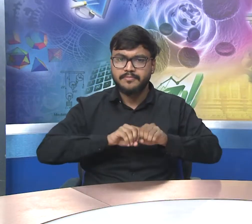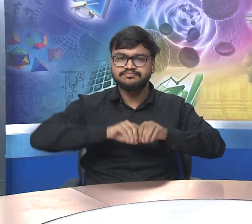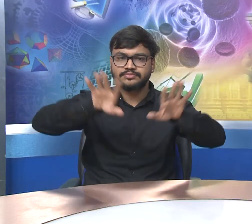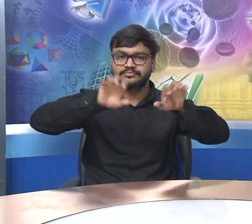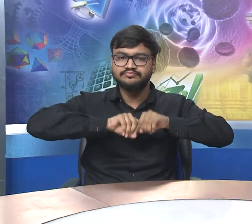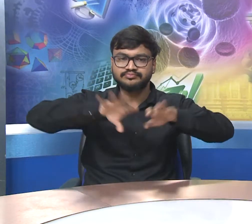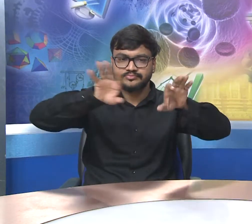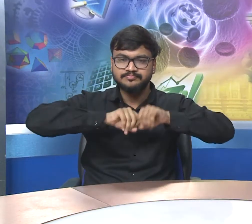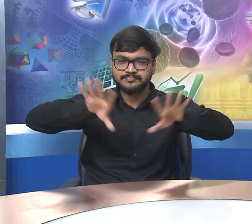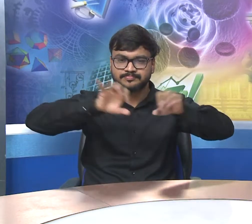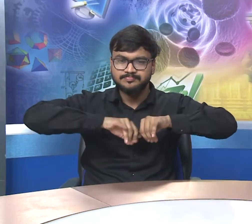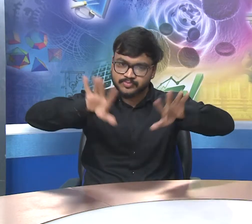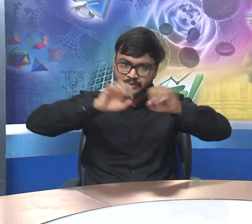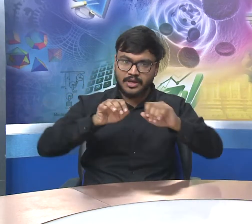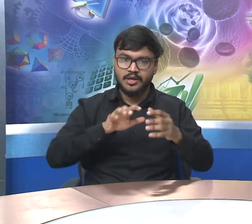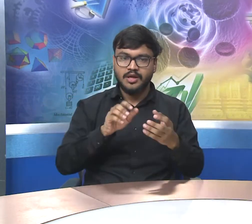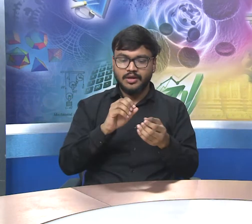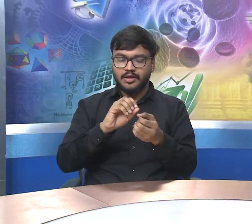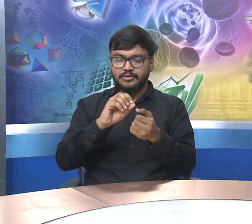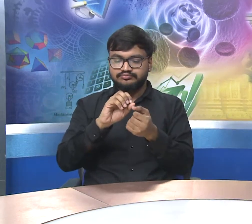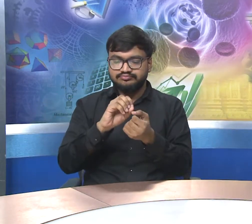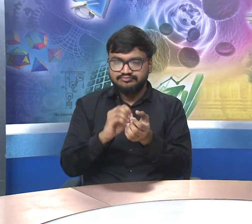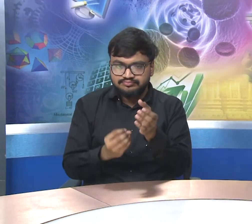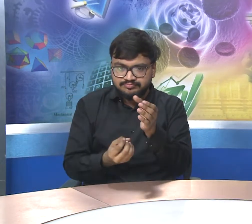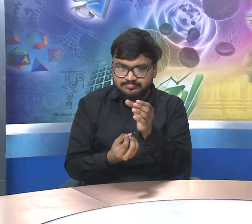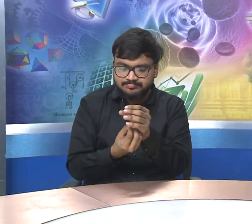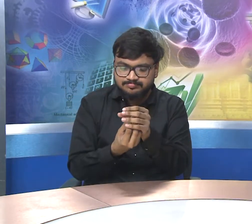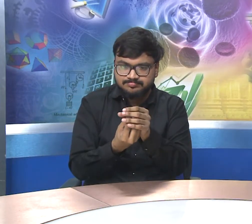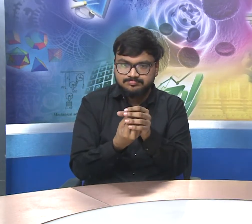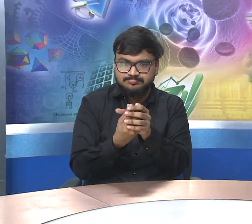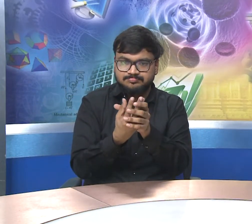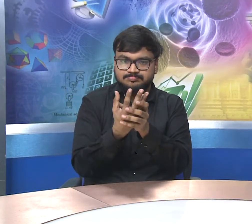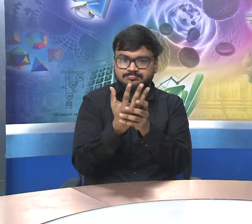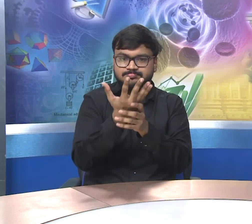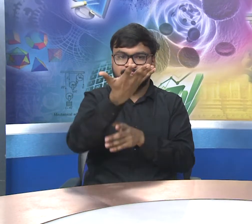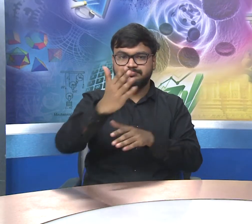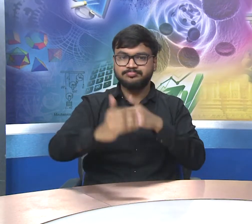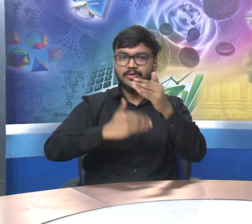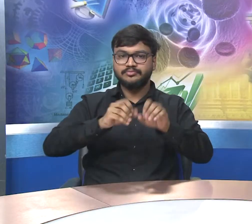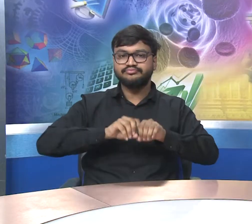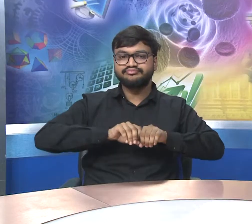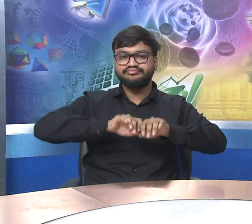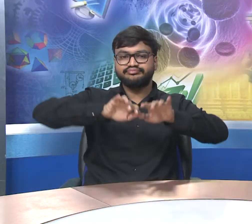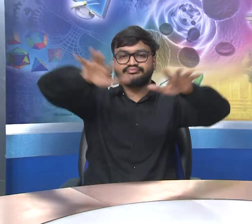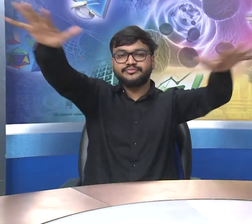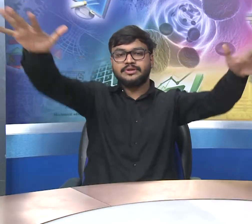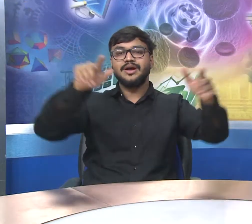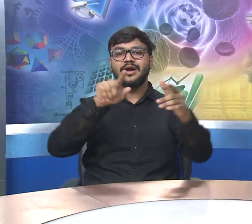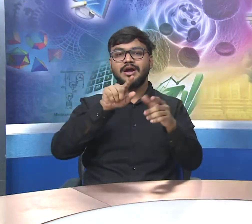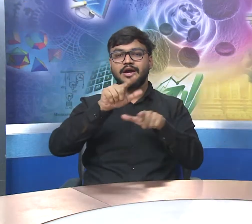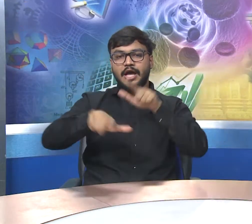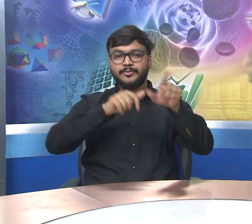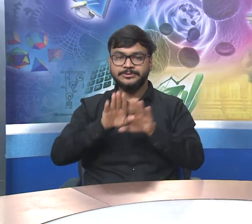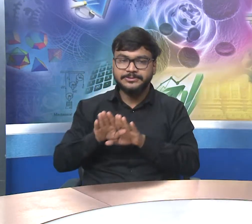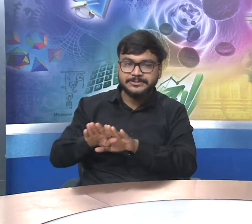generation and hundreds of years for a language to evolve a standardized variety.